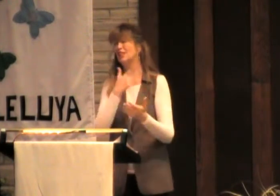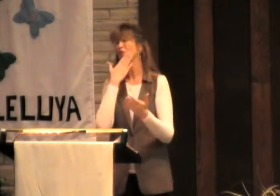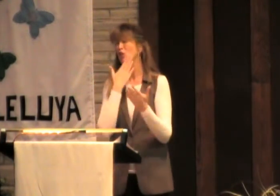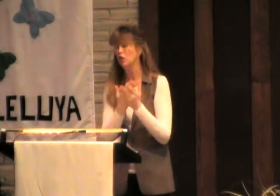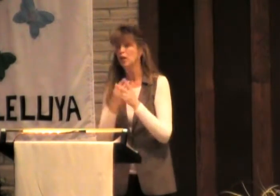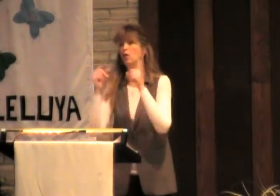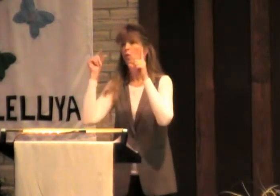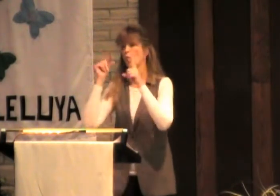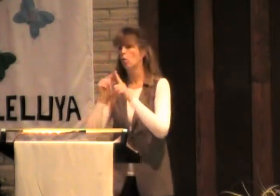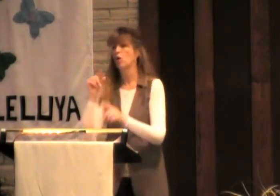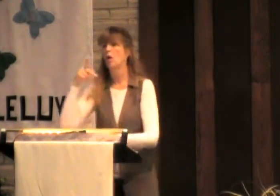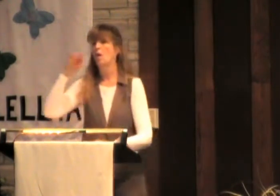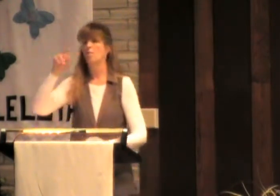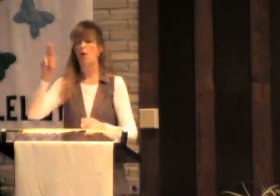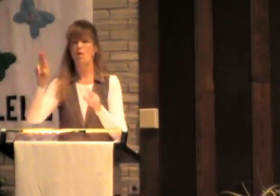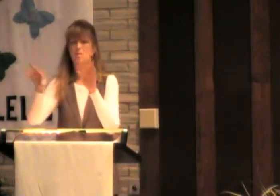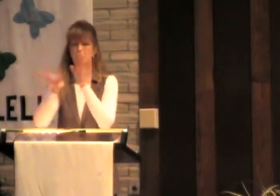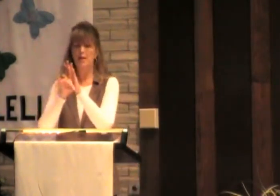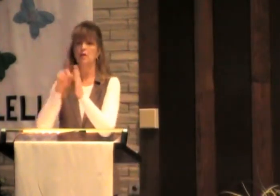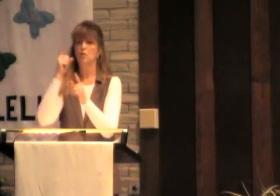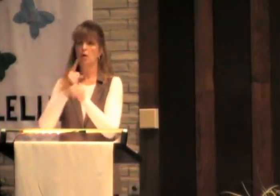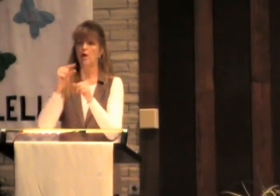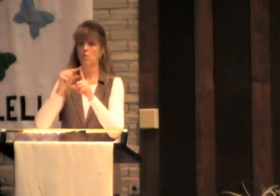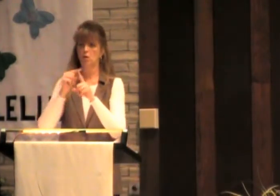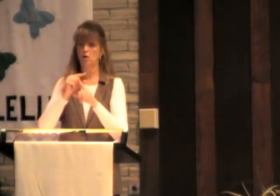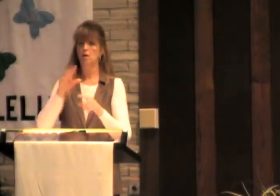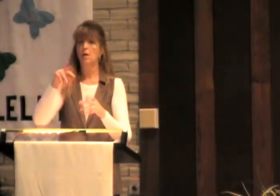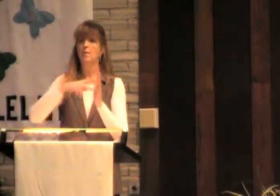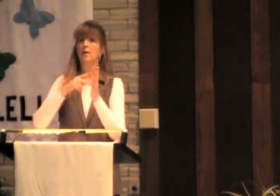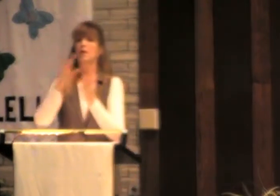that means it's eros.